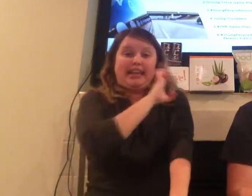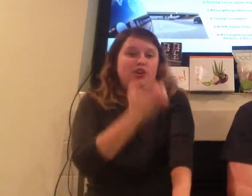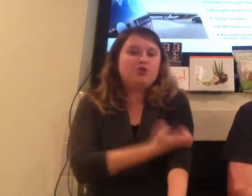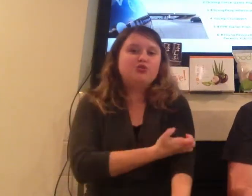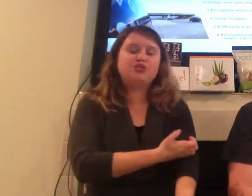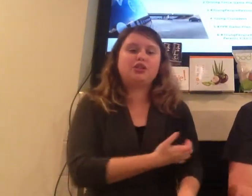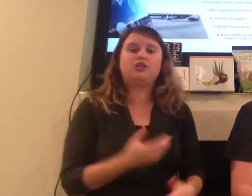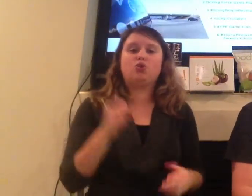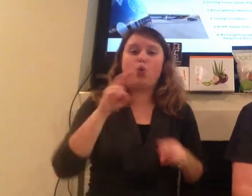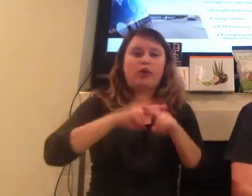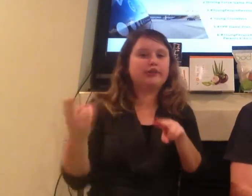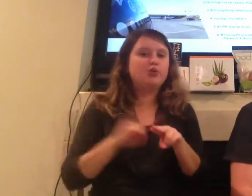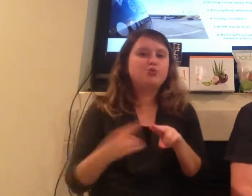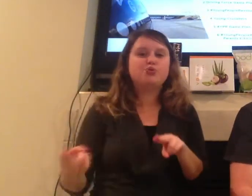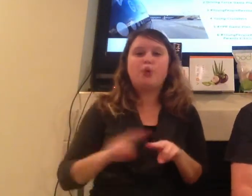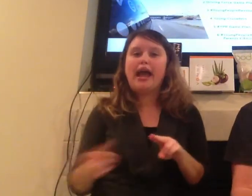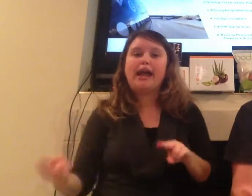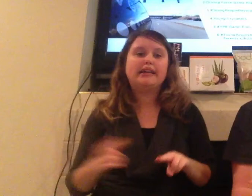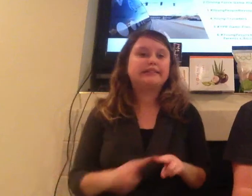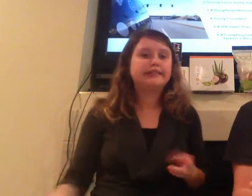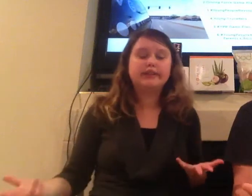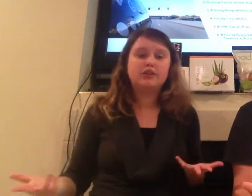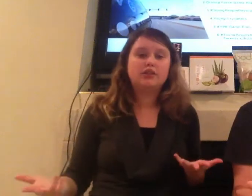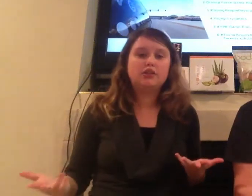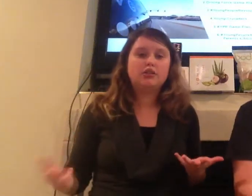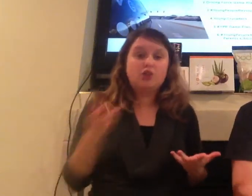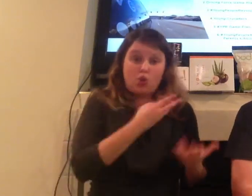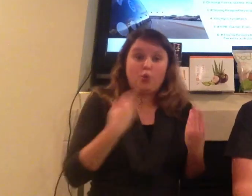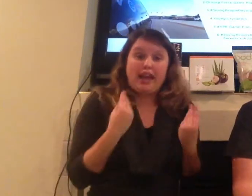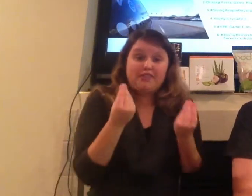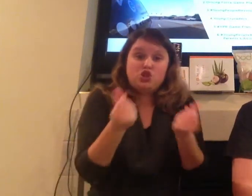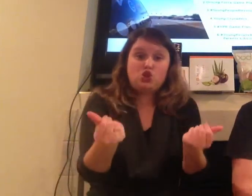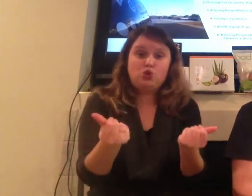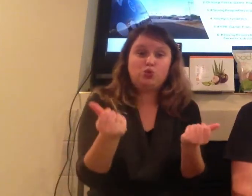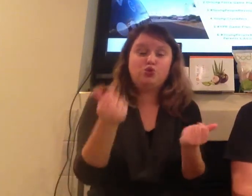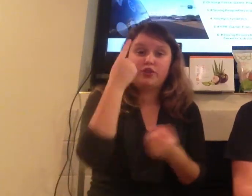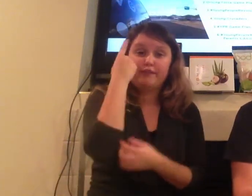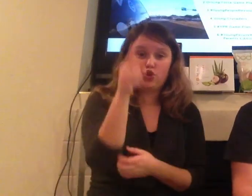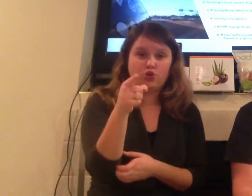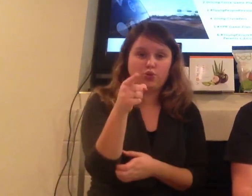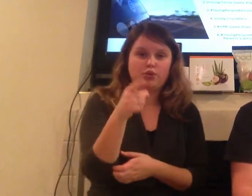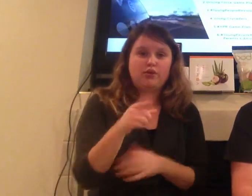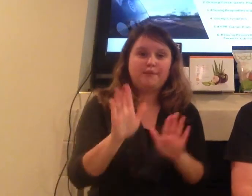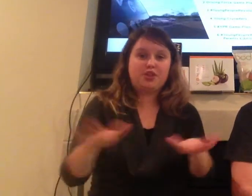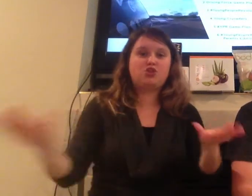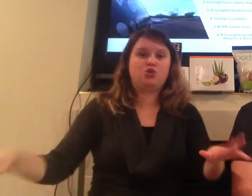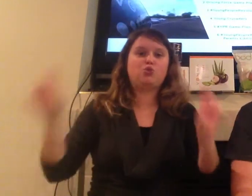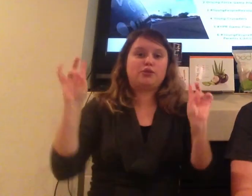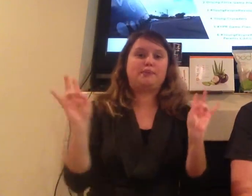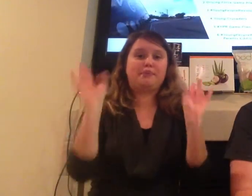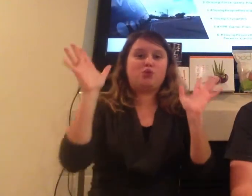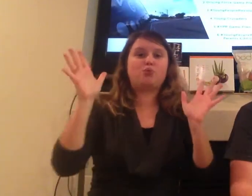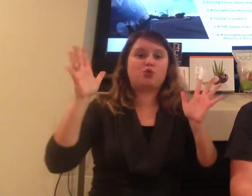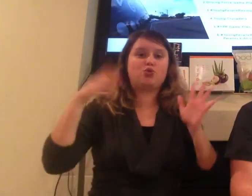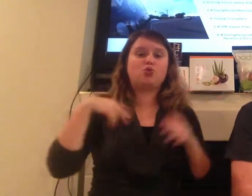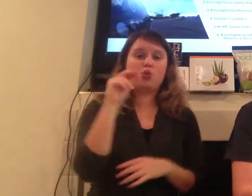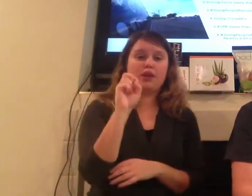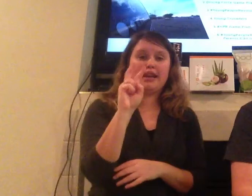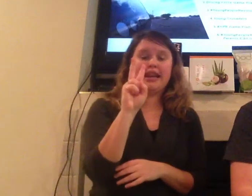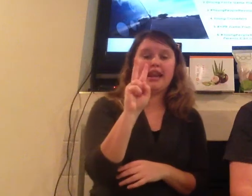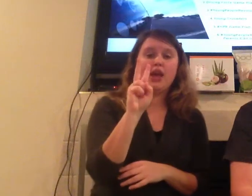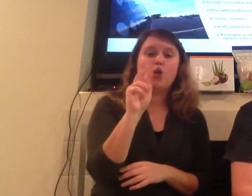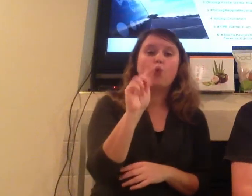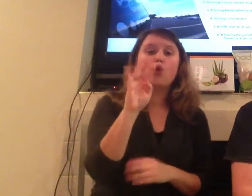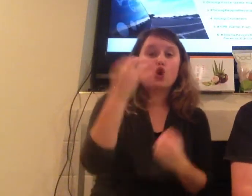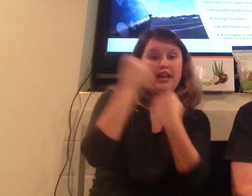weight in the world's healthiest weight loss system, guys, we have a solution for you. The Children's Miracle Network endorsed